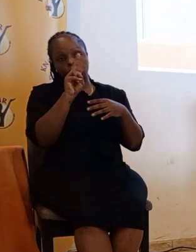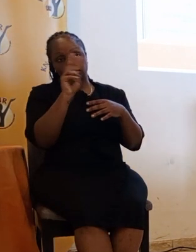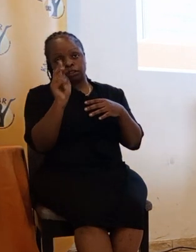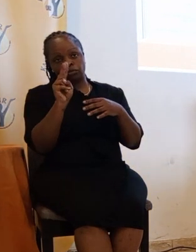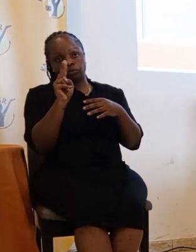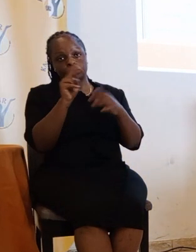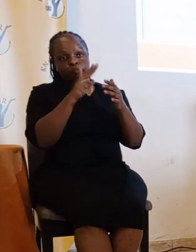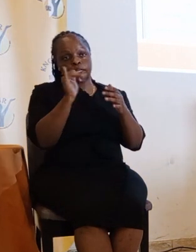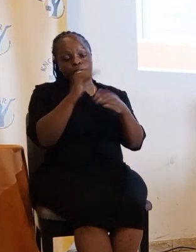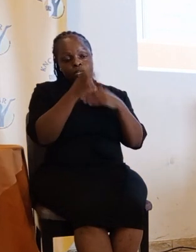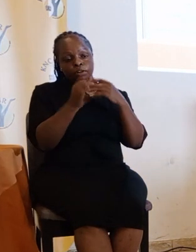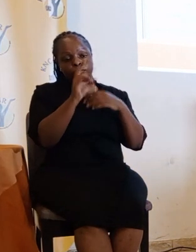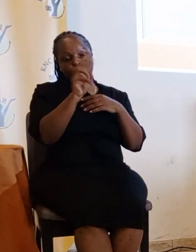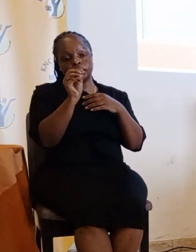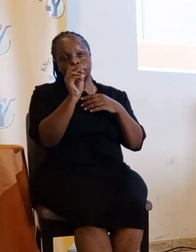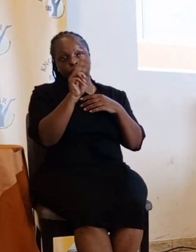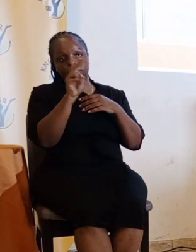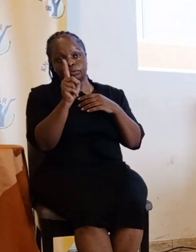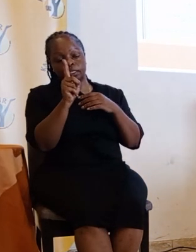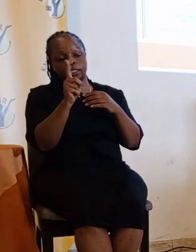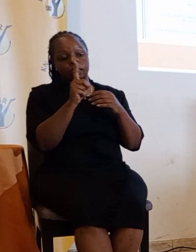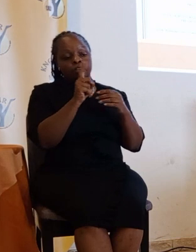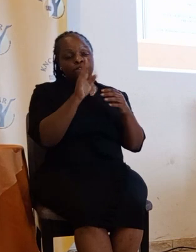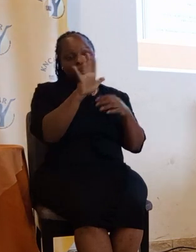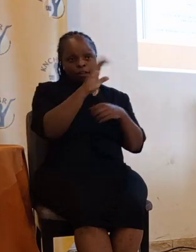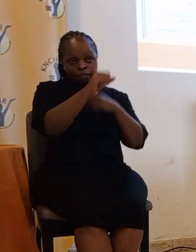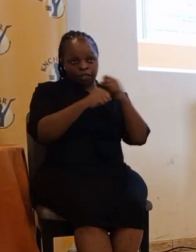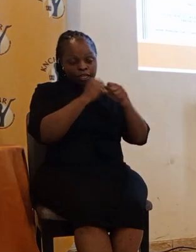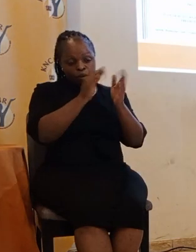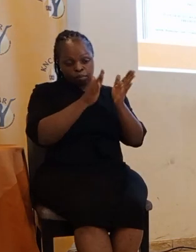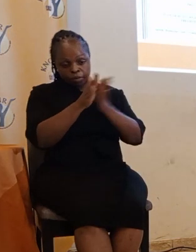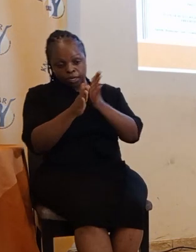2021, the 5-year plan had yielded only